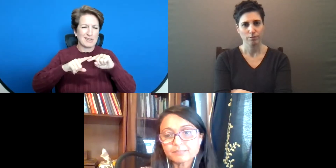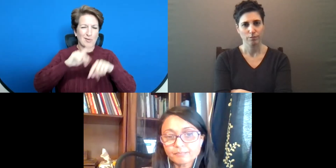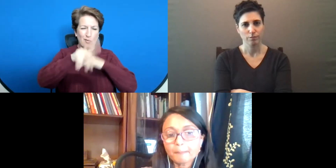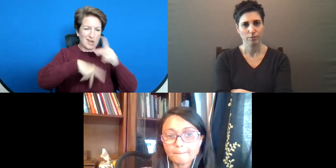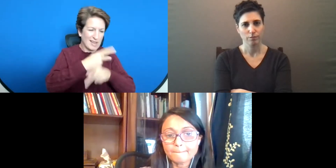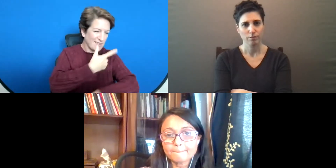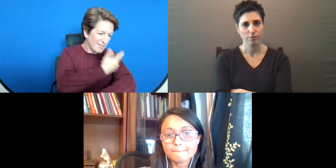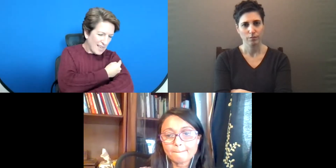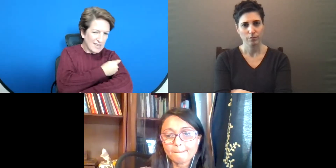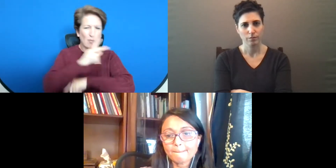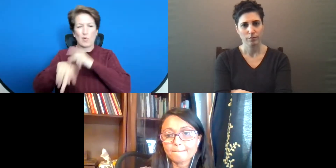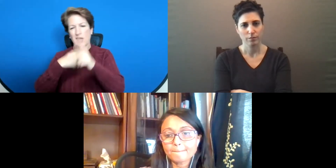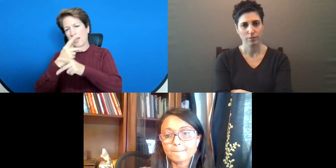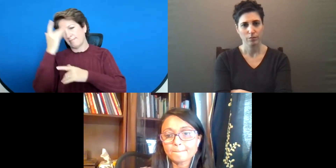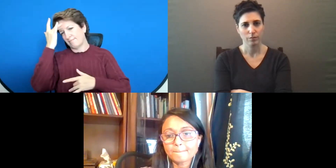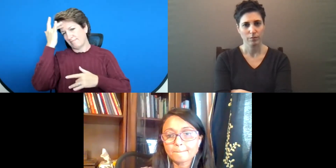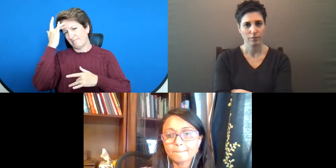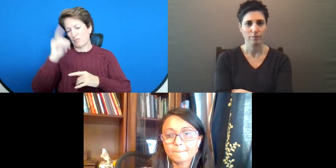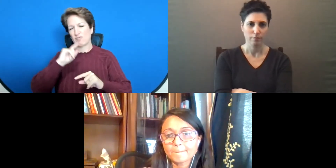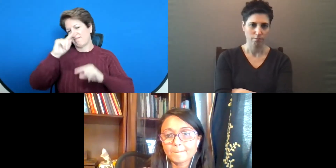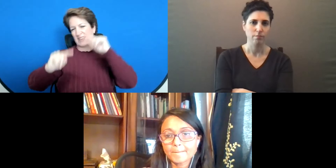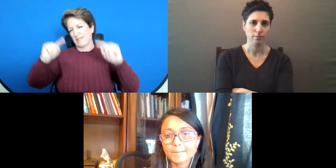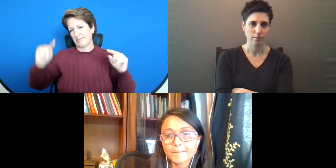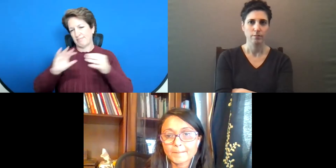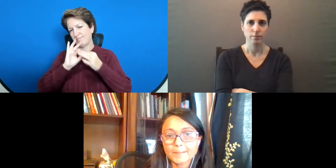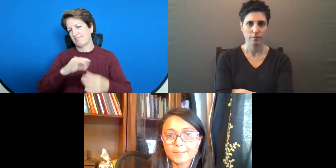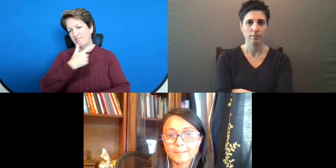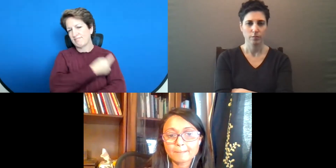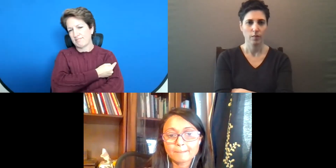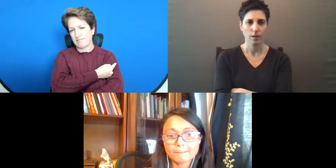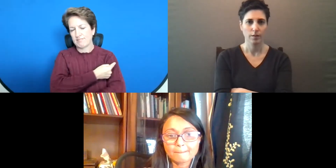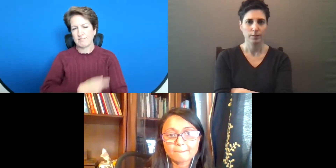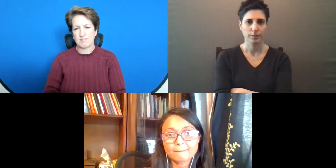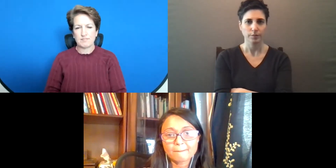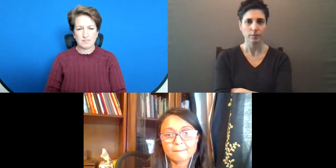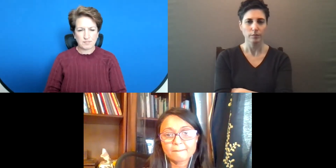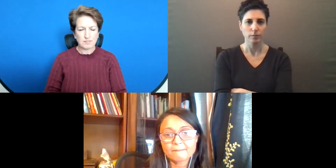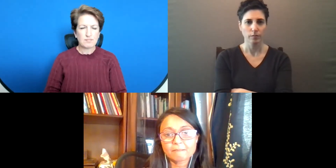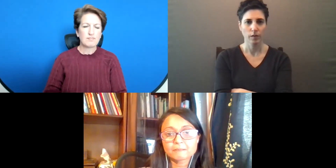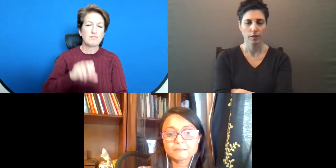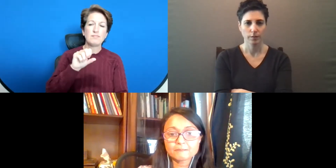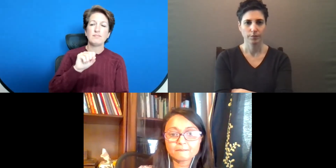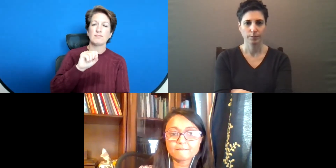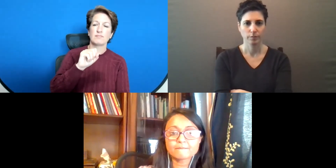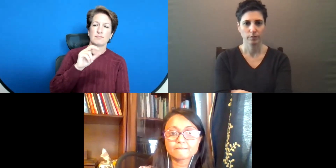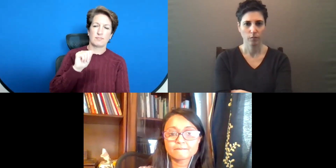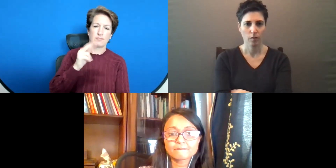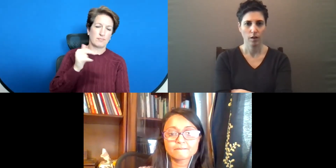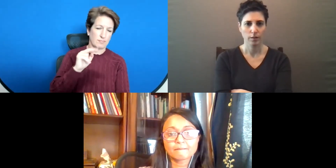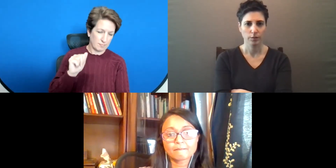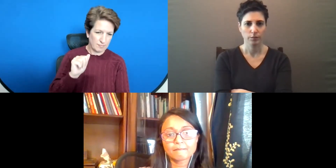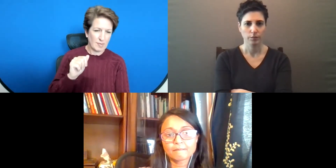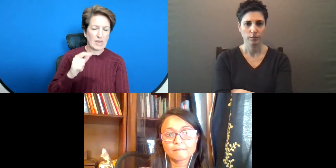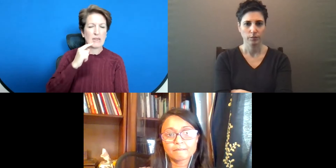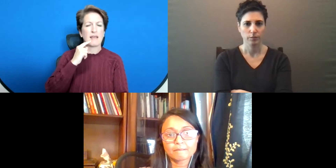disease. Thank you. Okay, so some of the ambassadors are hearing from people